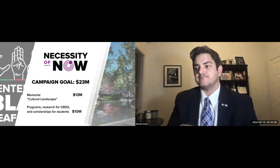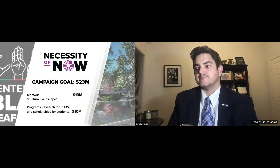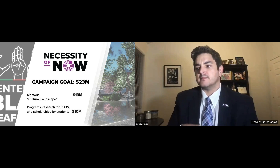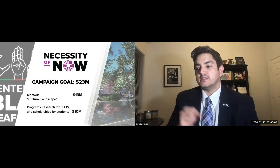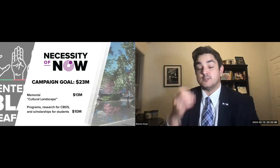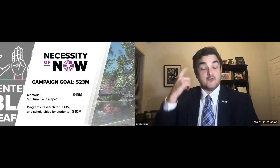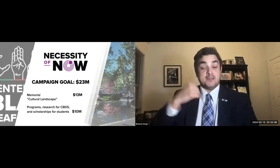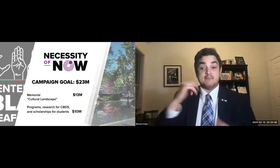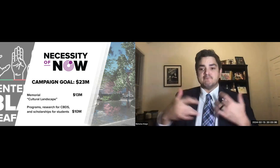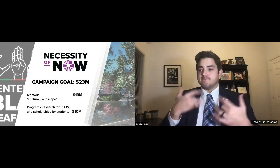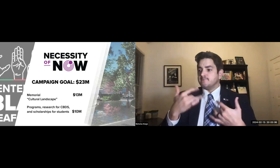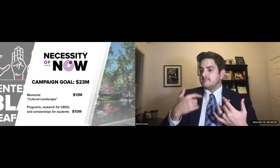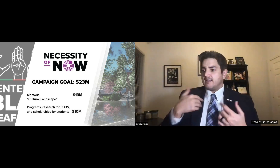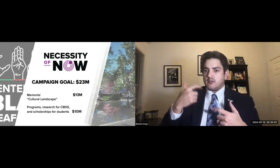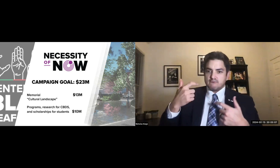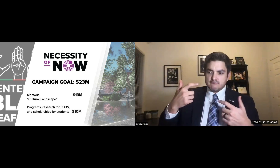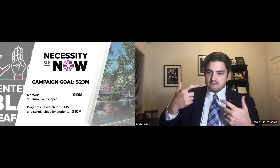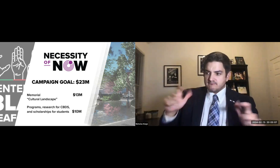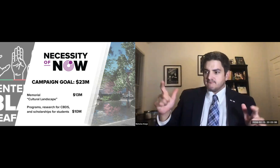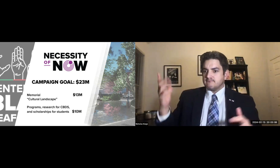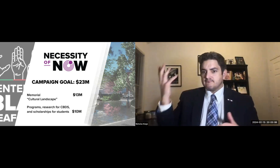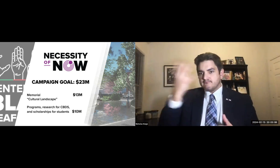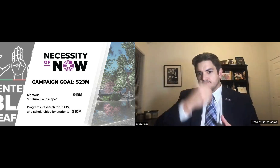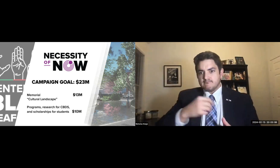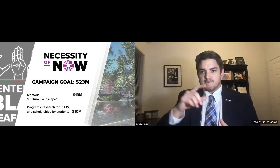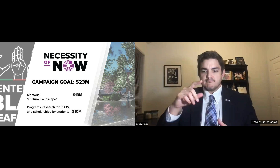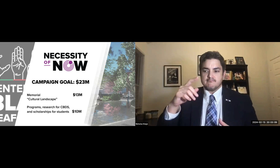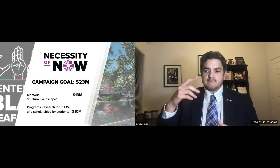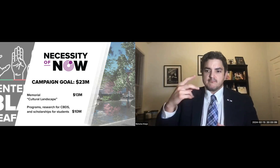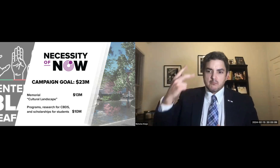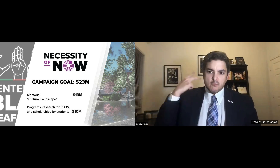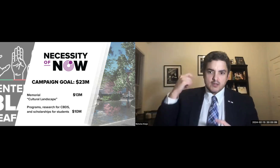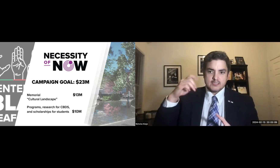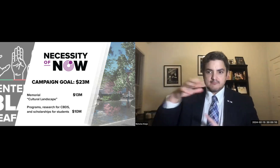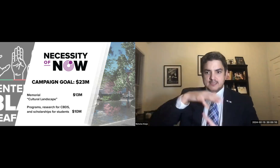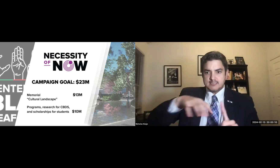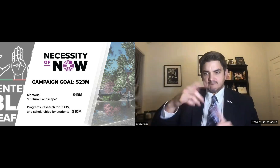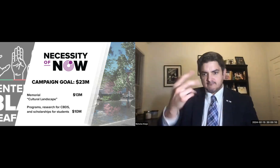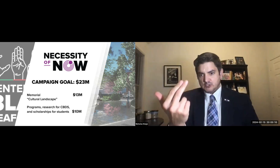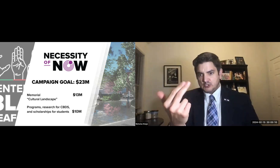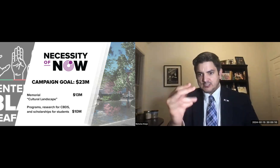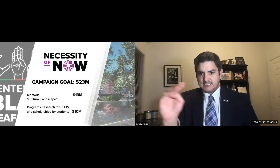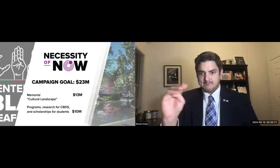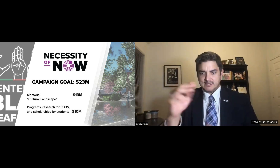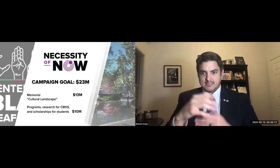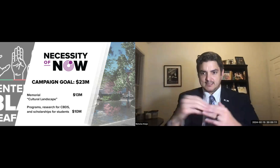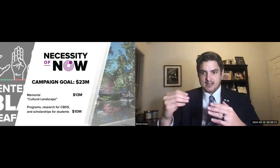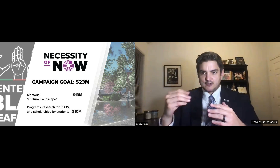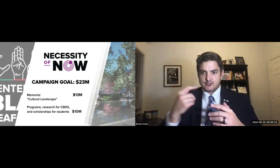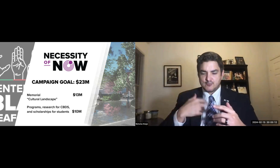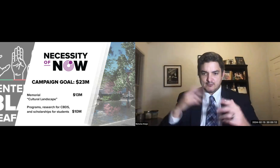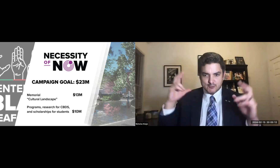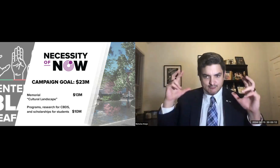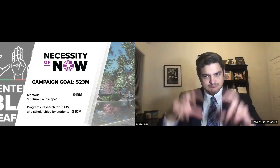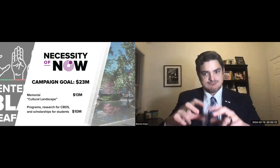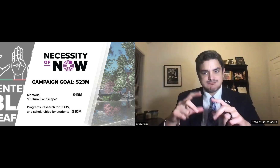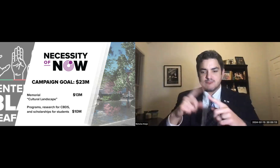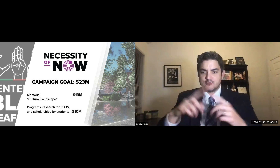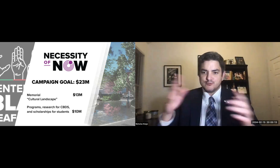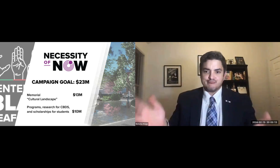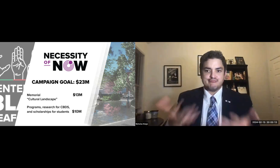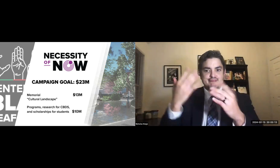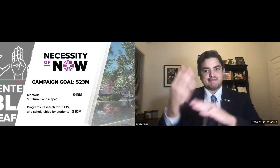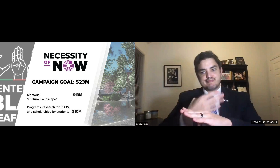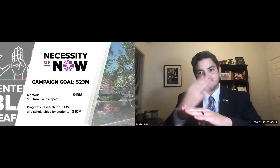more restorative justice work. So for me, that is very, very exciting. So it's going to be a beautiful memorial